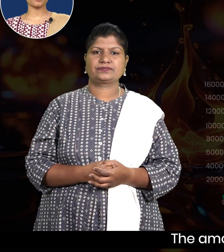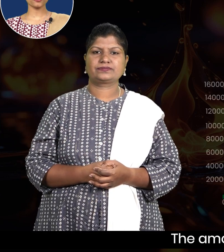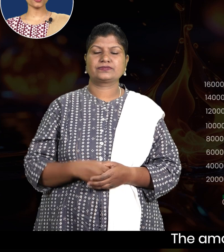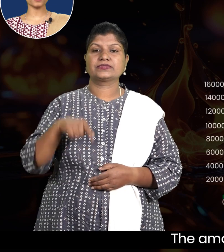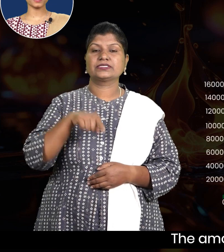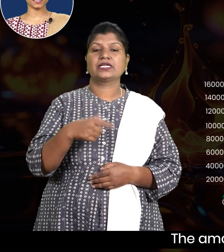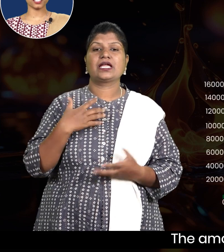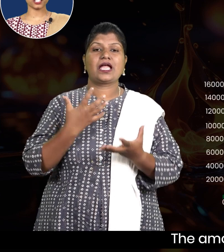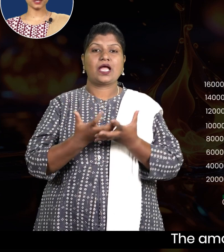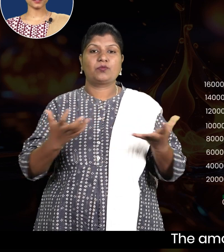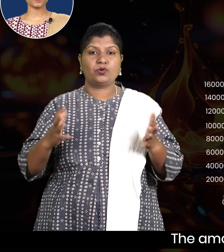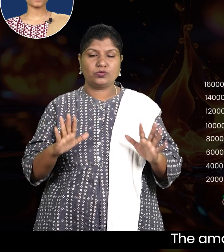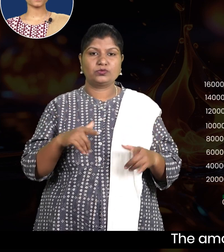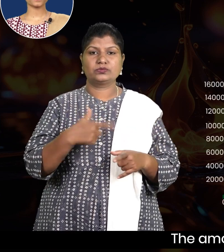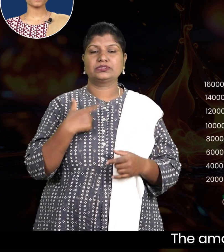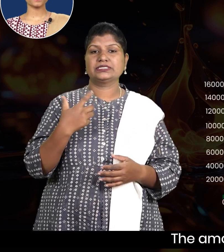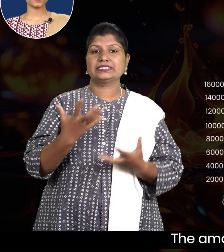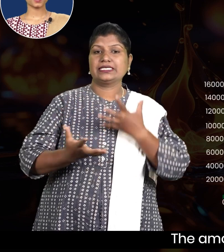The amount of heat energy